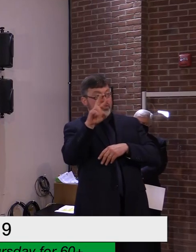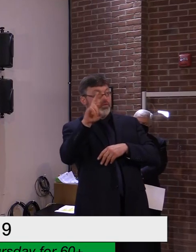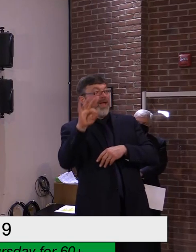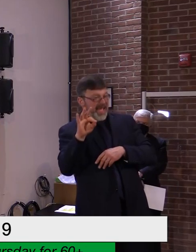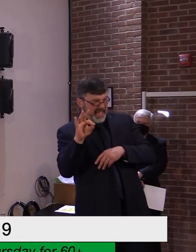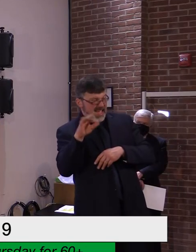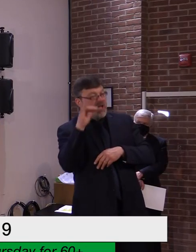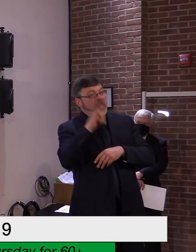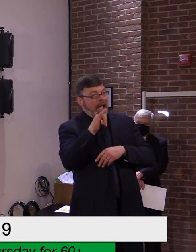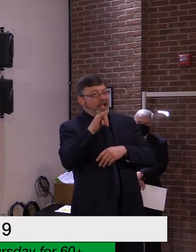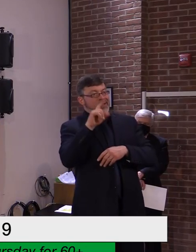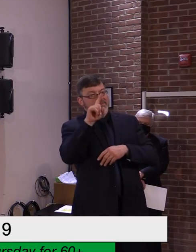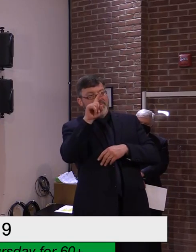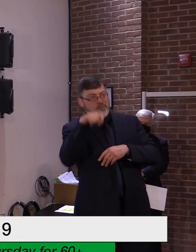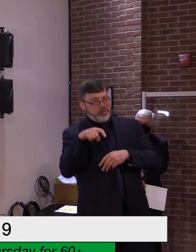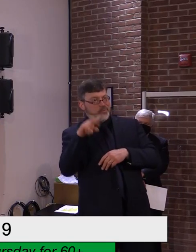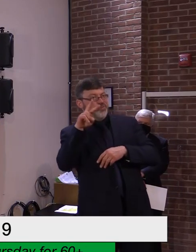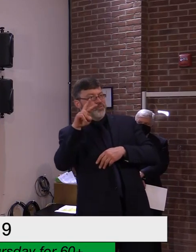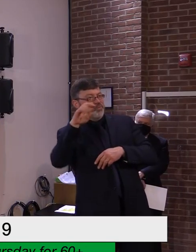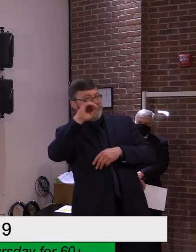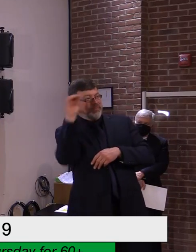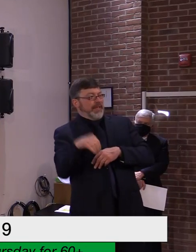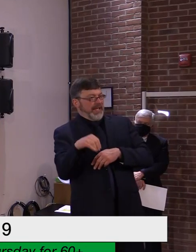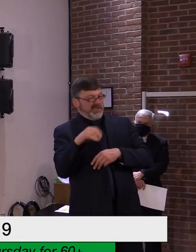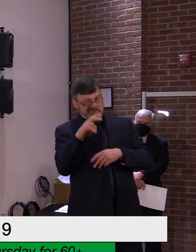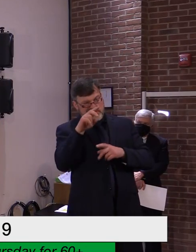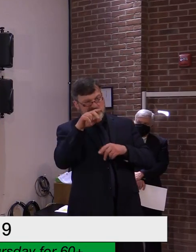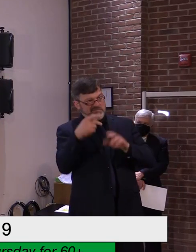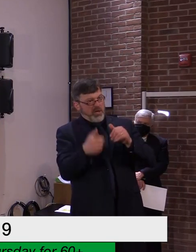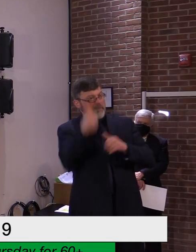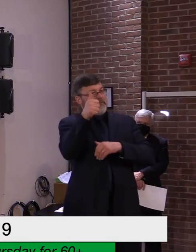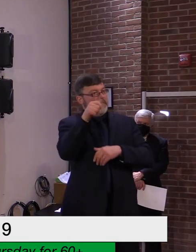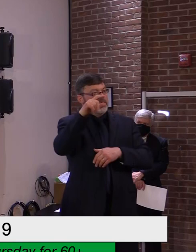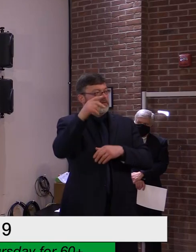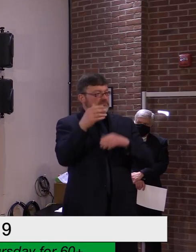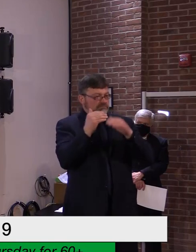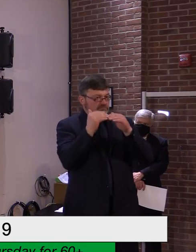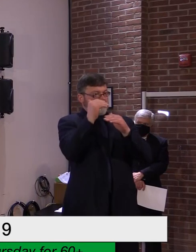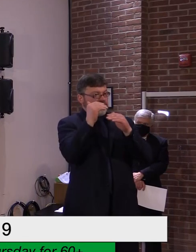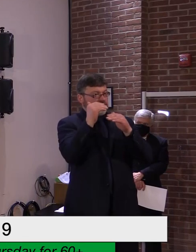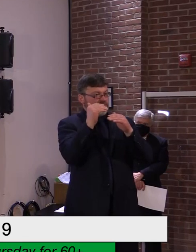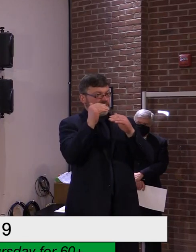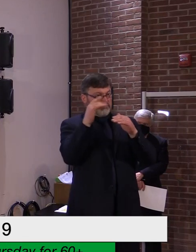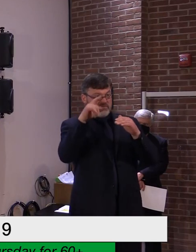doesn't make as huge a big difference in how it's transmitted.